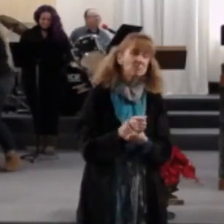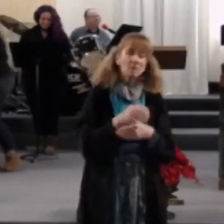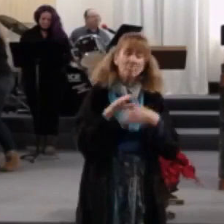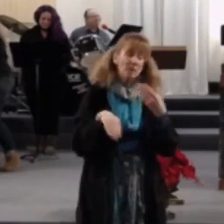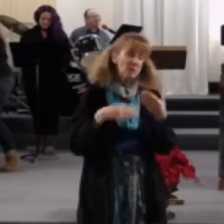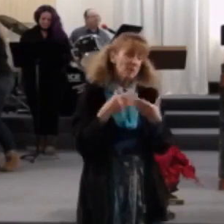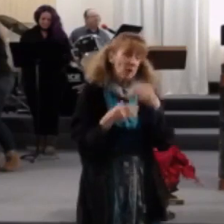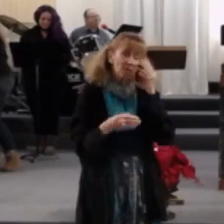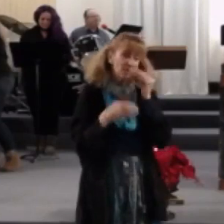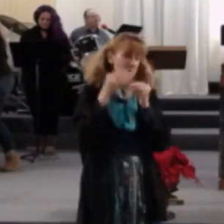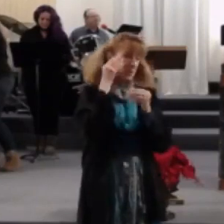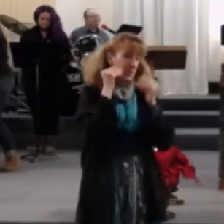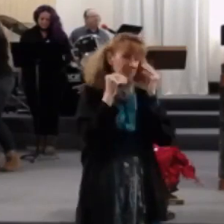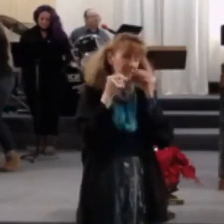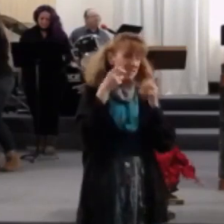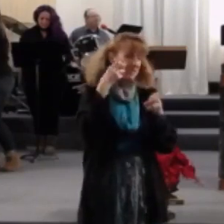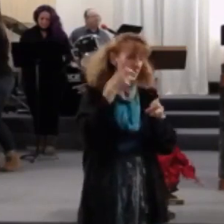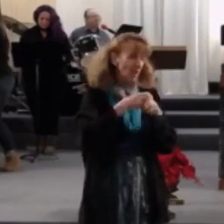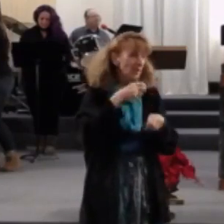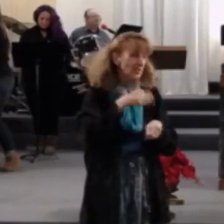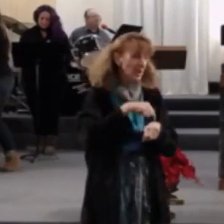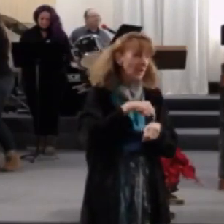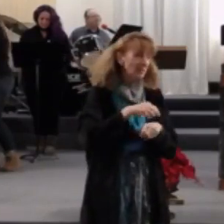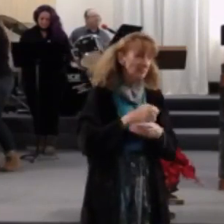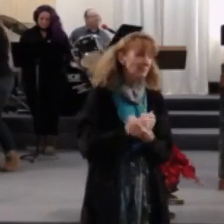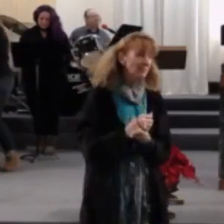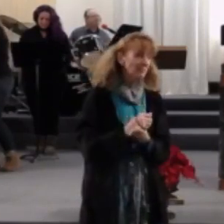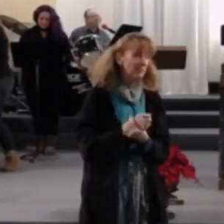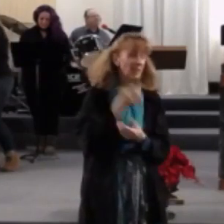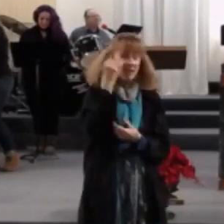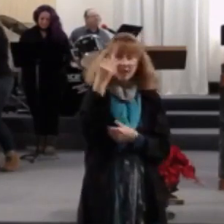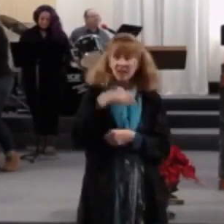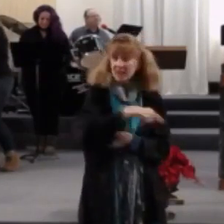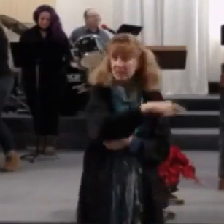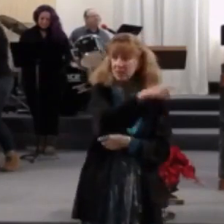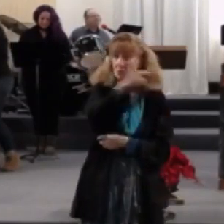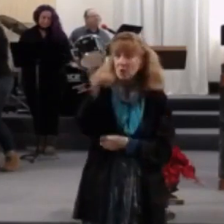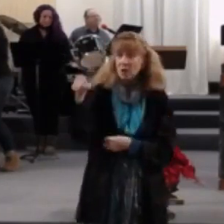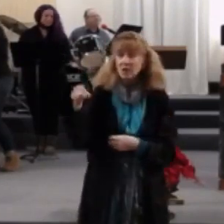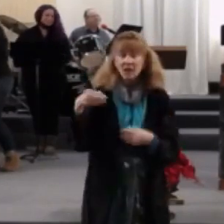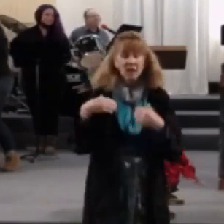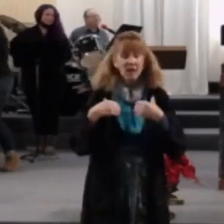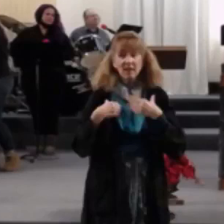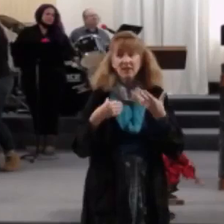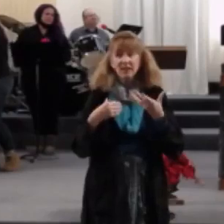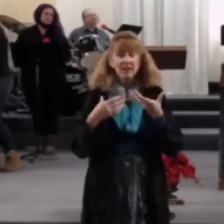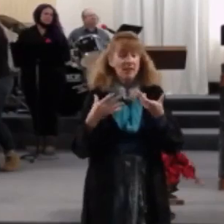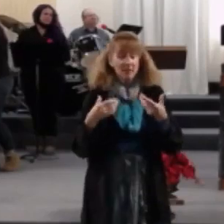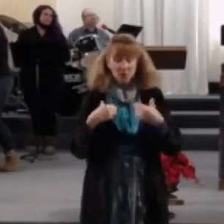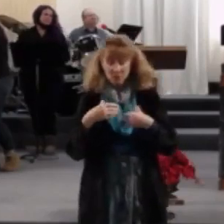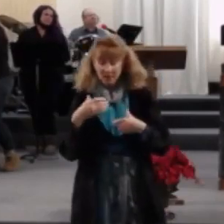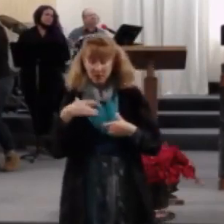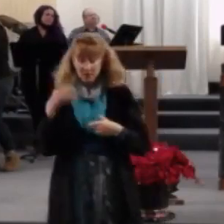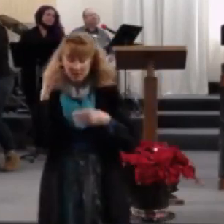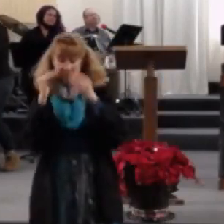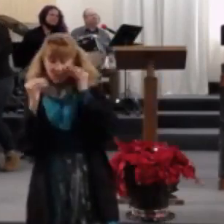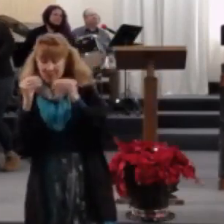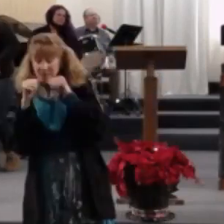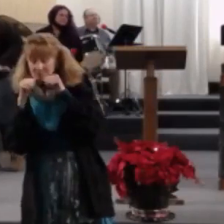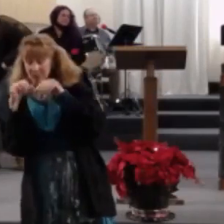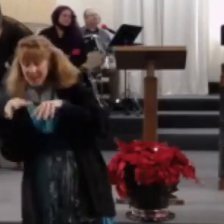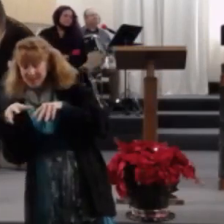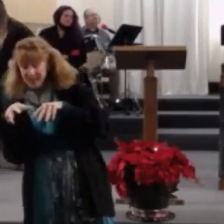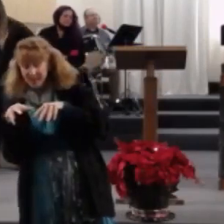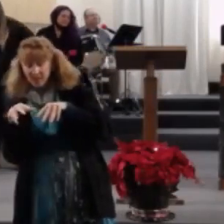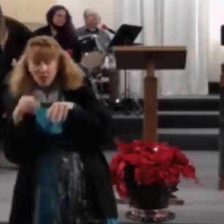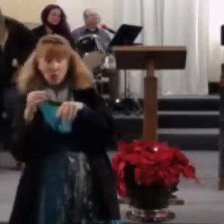time. And even now, if you're having, you know, being blessed, you're seeing God, you know, working in your life in a good way,